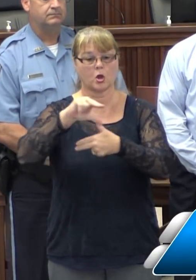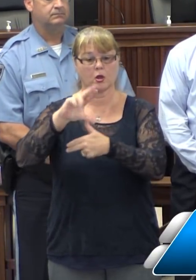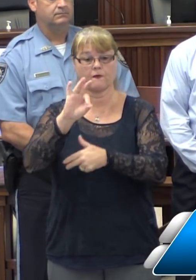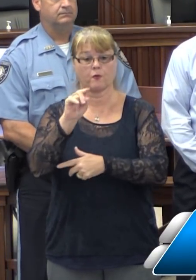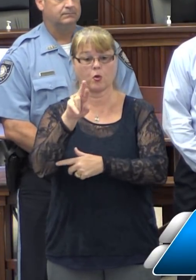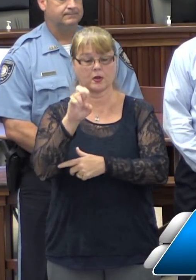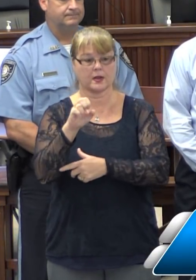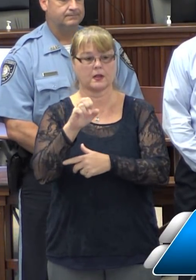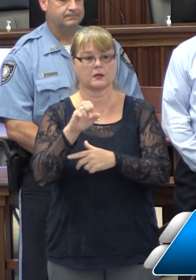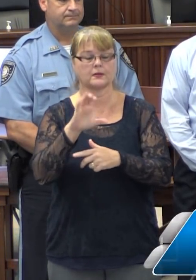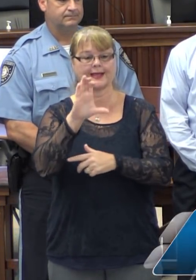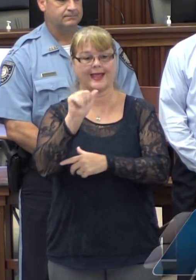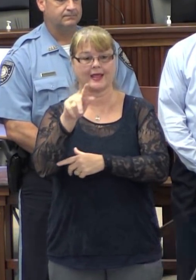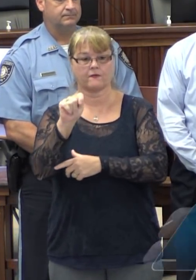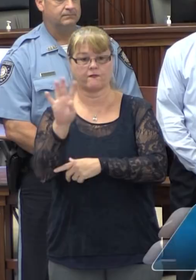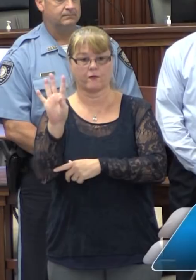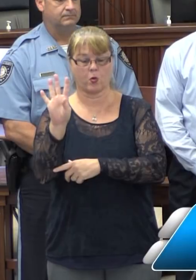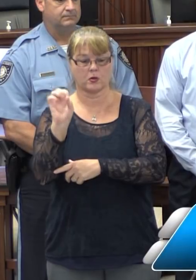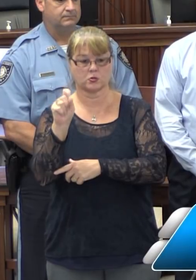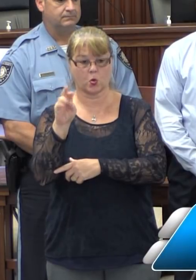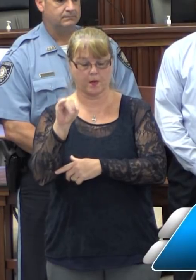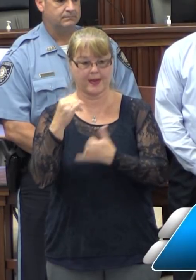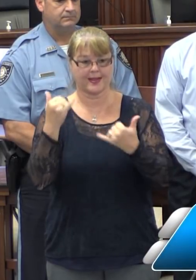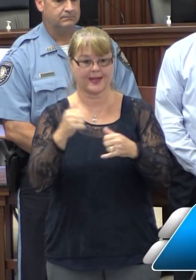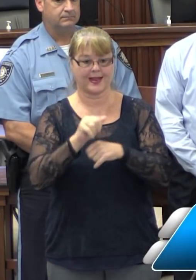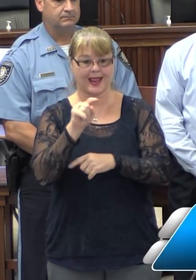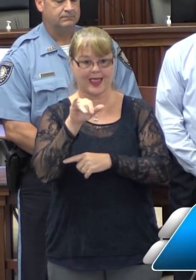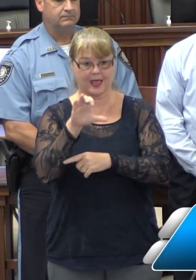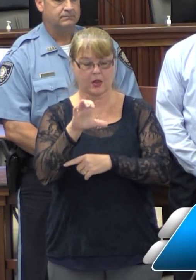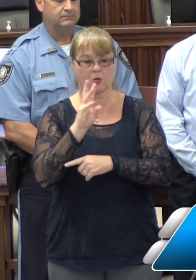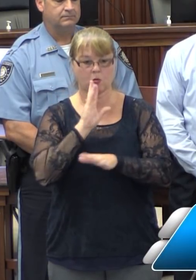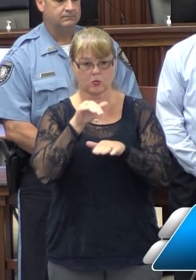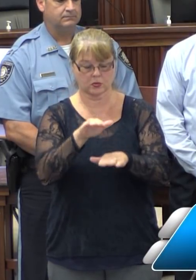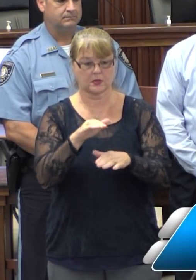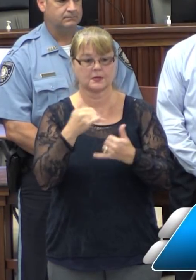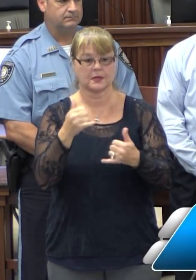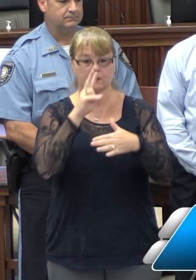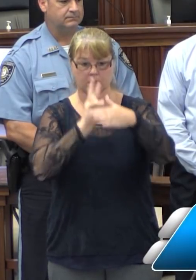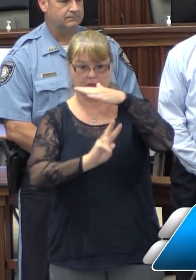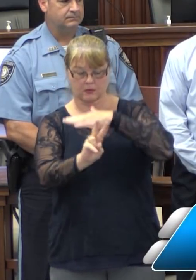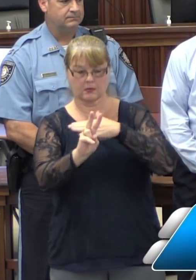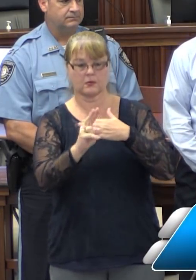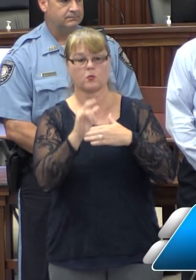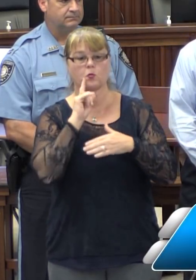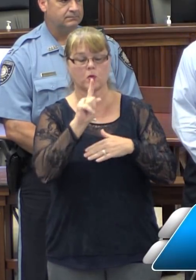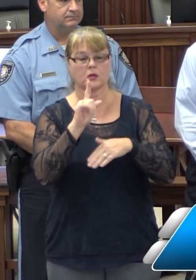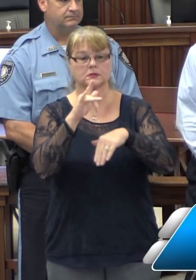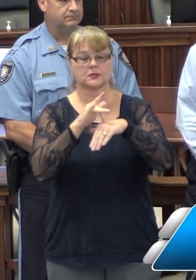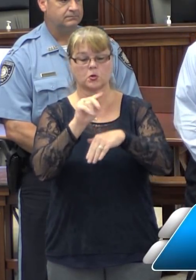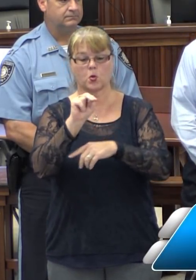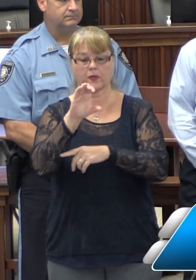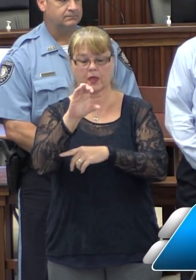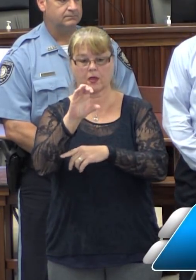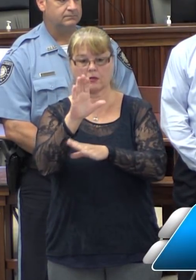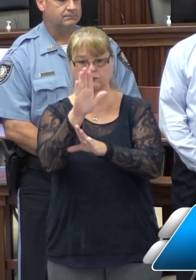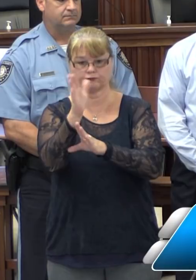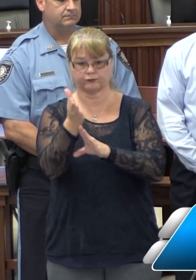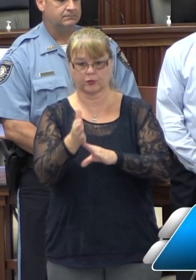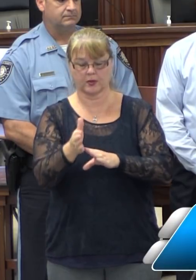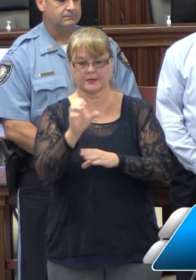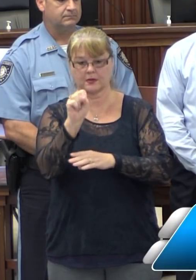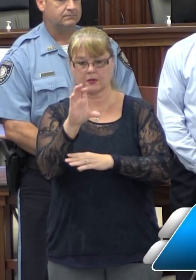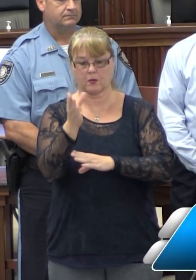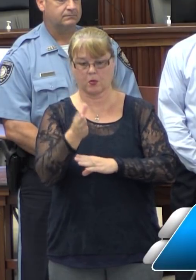is a Category 4 storm. It's currently in the Atlantic. It is still forecast to make landfall somewhere around the North Carolina border of